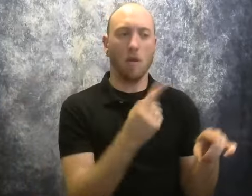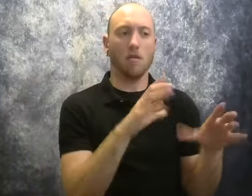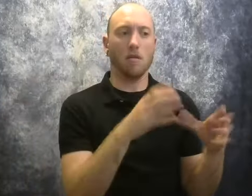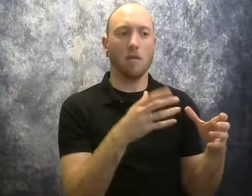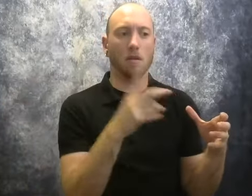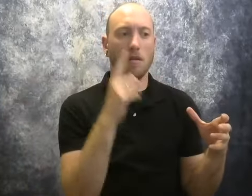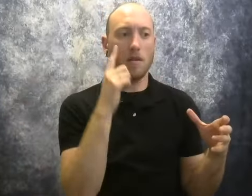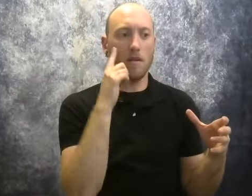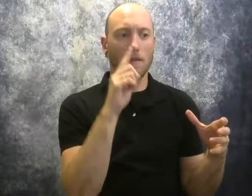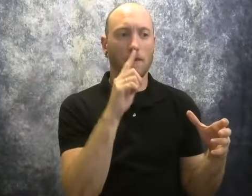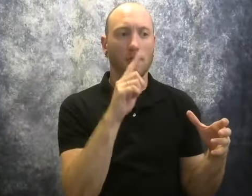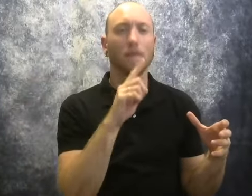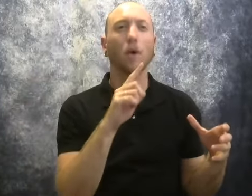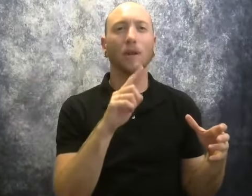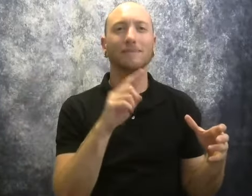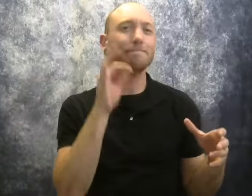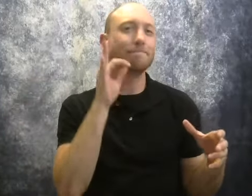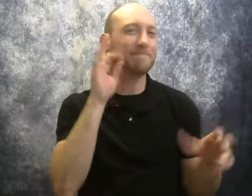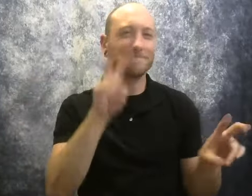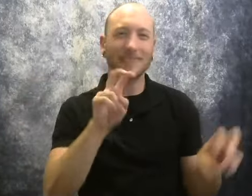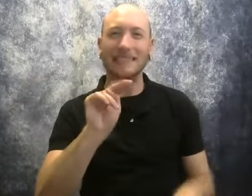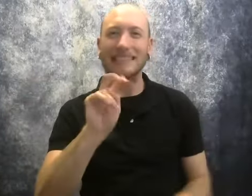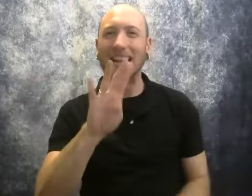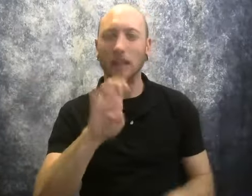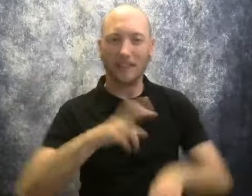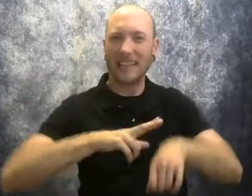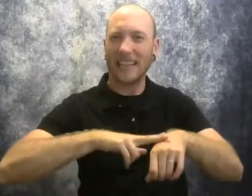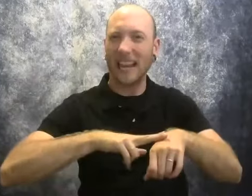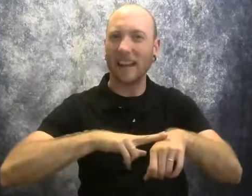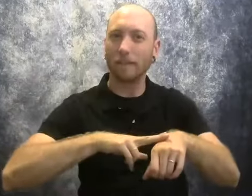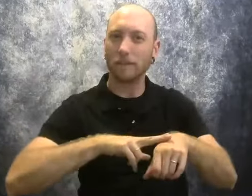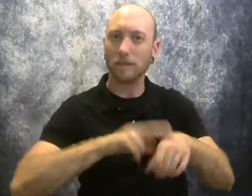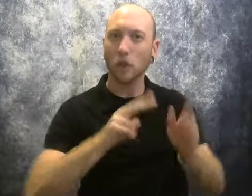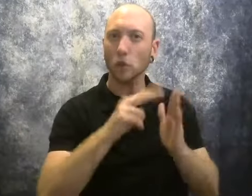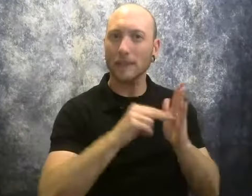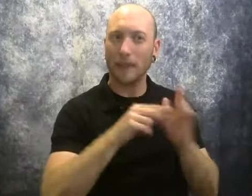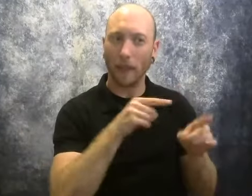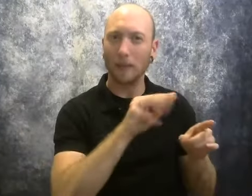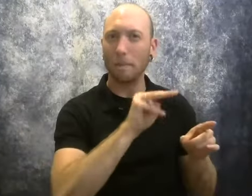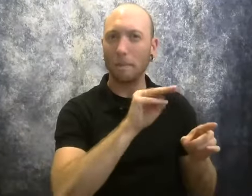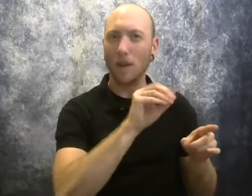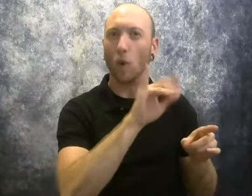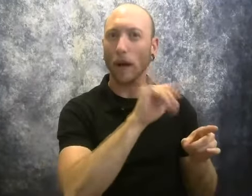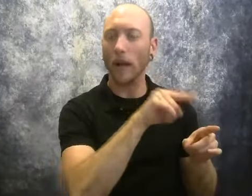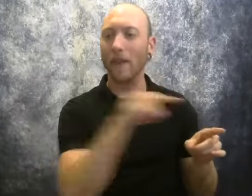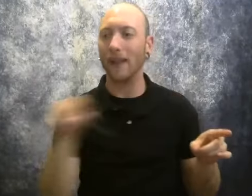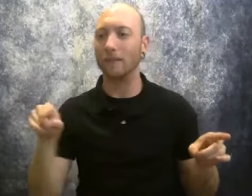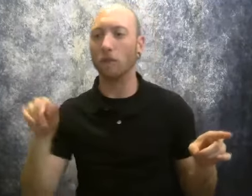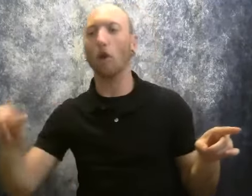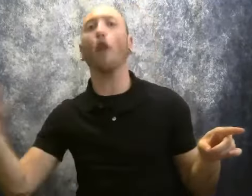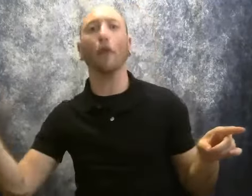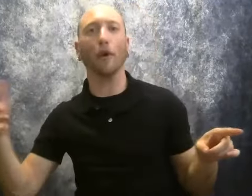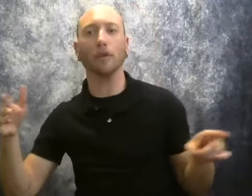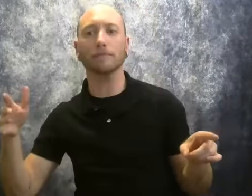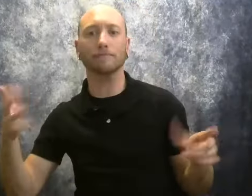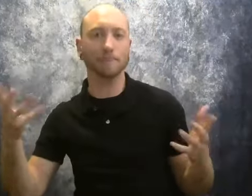was set up for the native New Zealanders as such, and then the others. But we'd